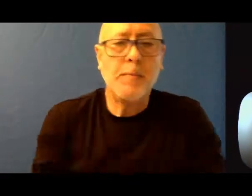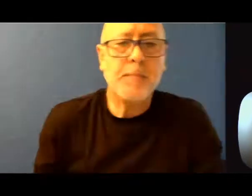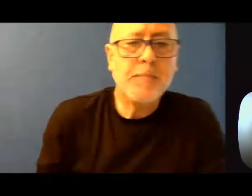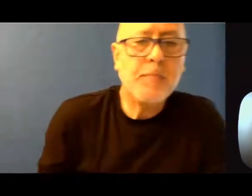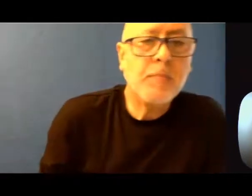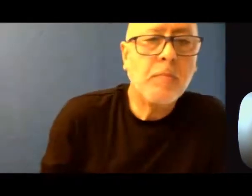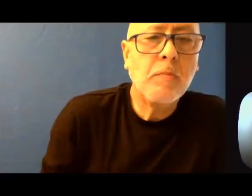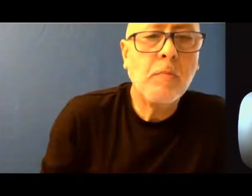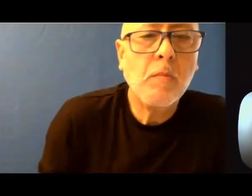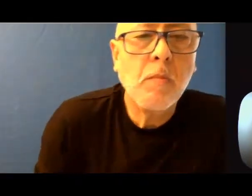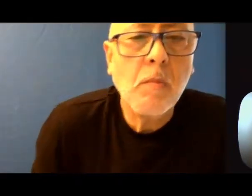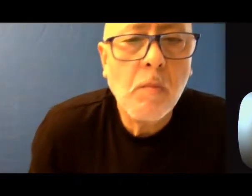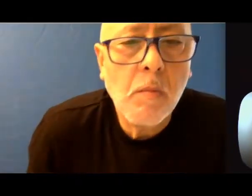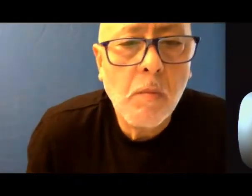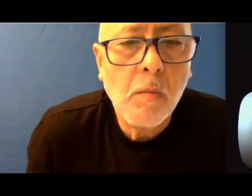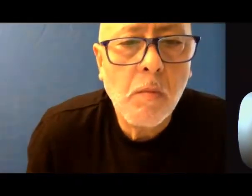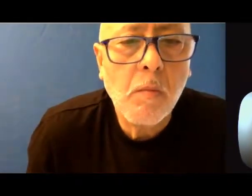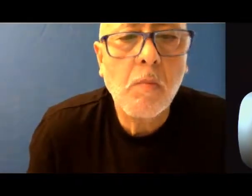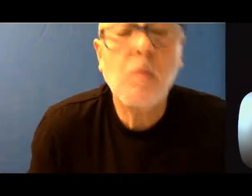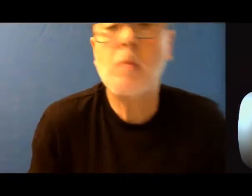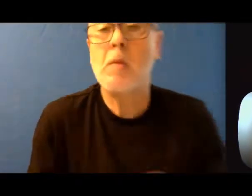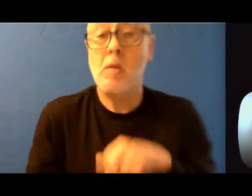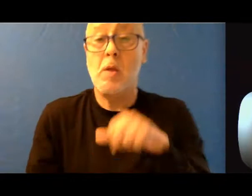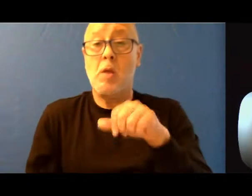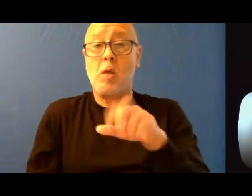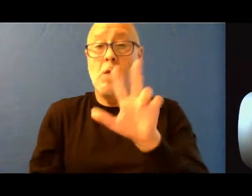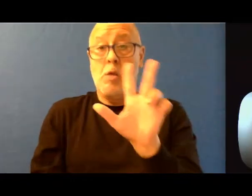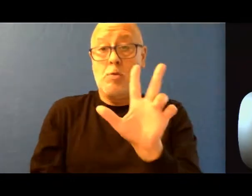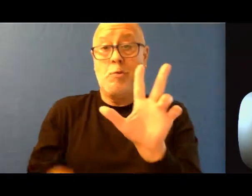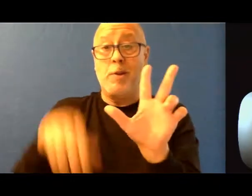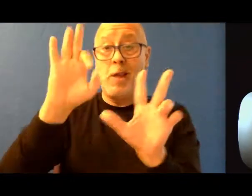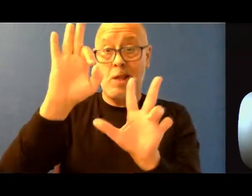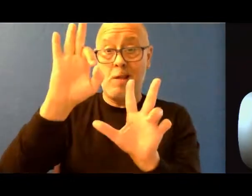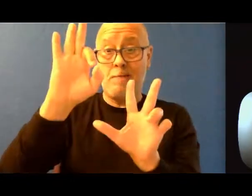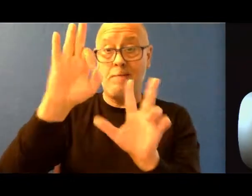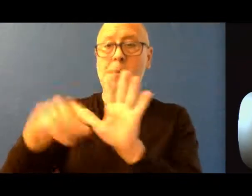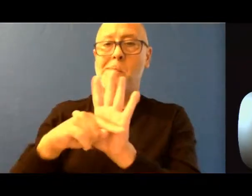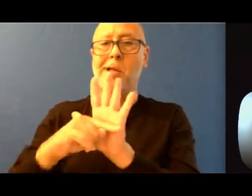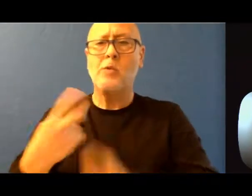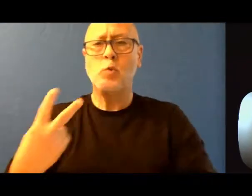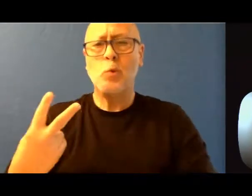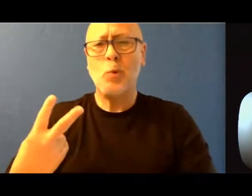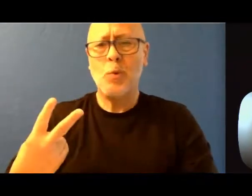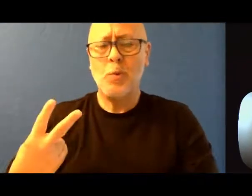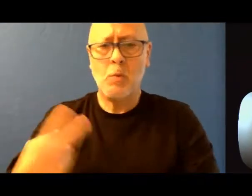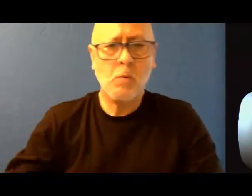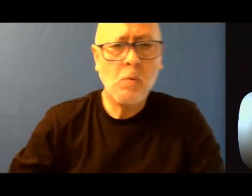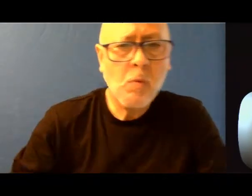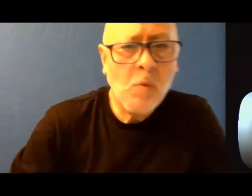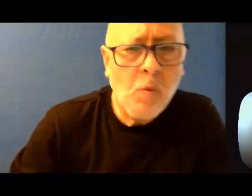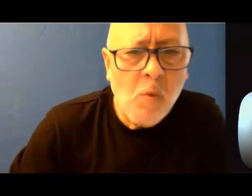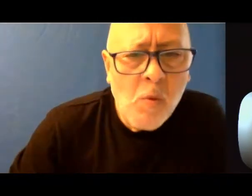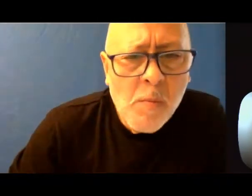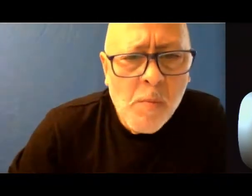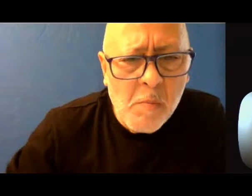3f minus 2. 3f minus 2. So, well, that's a little late, but